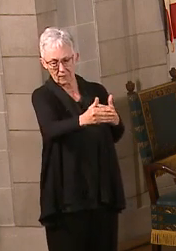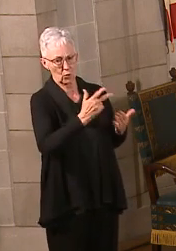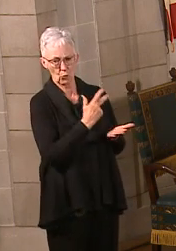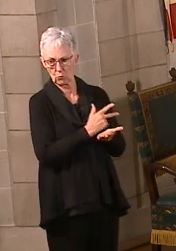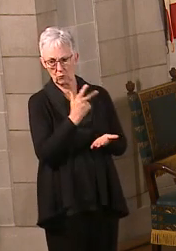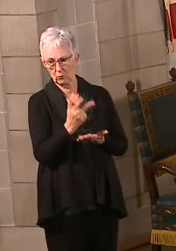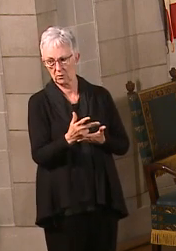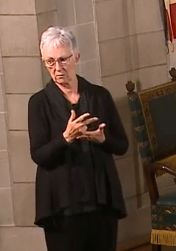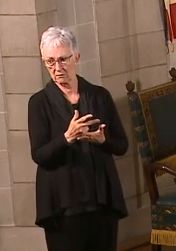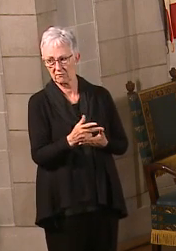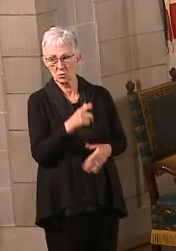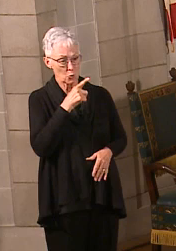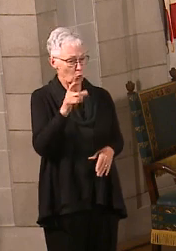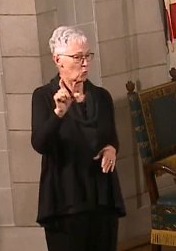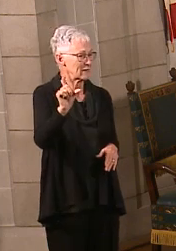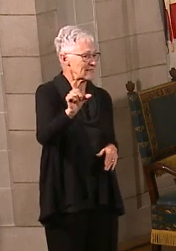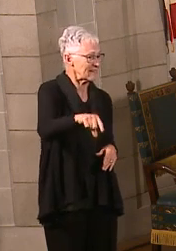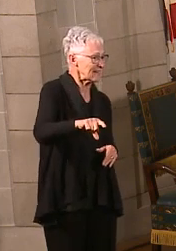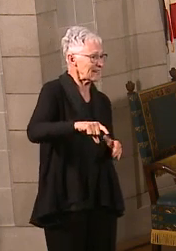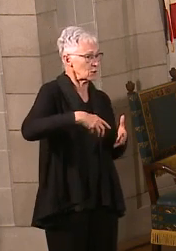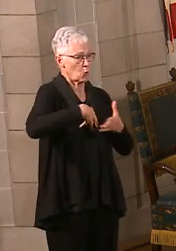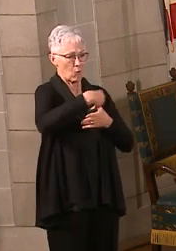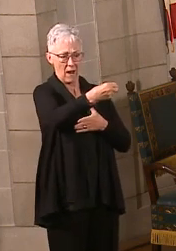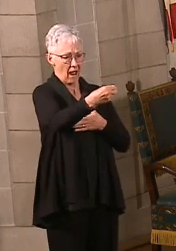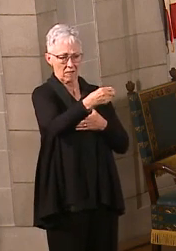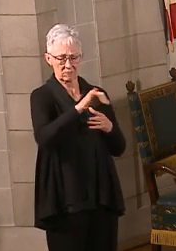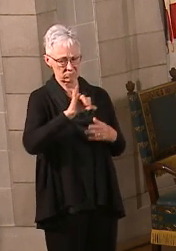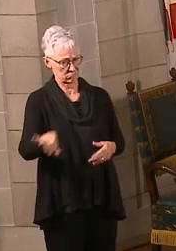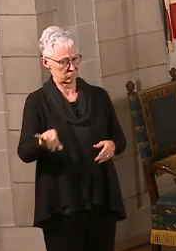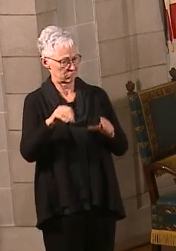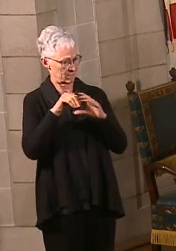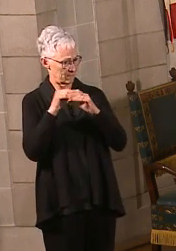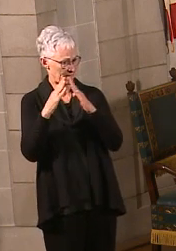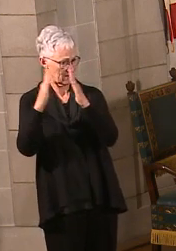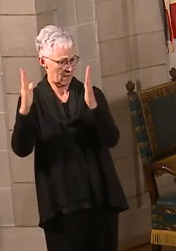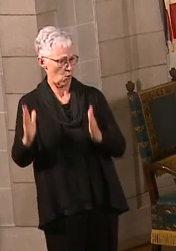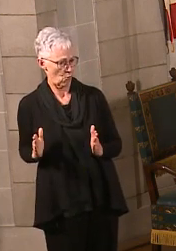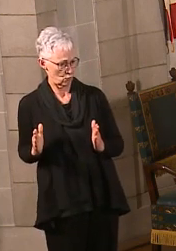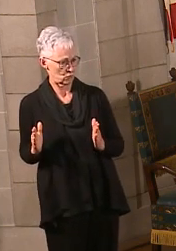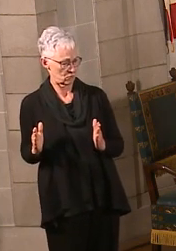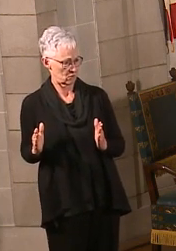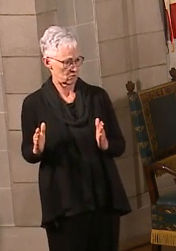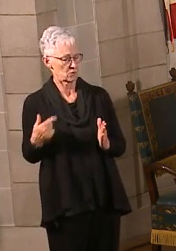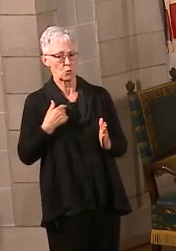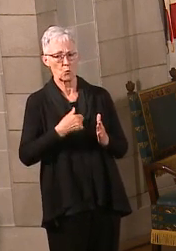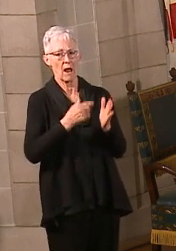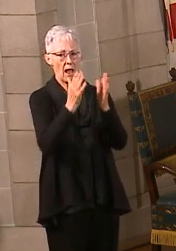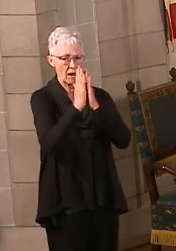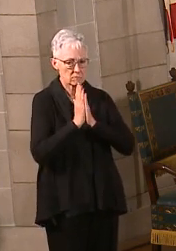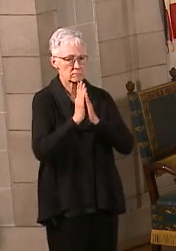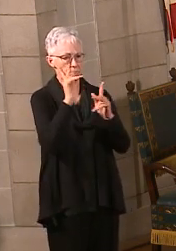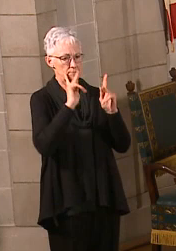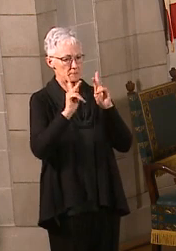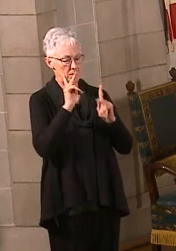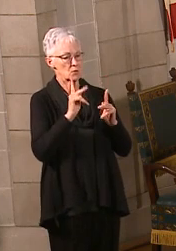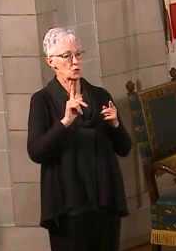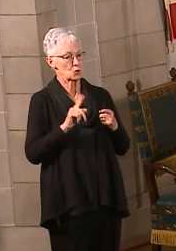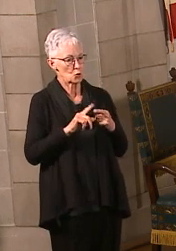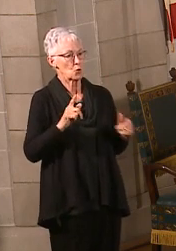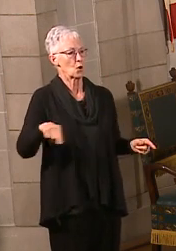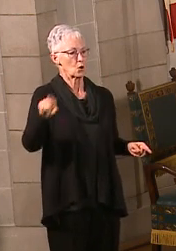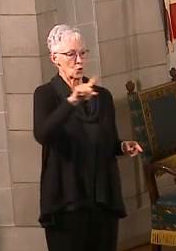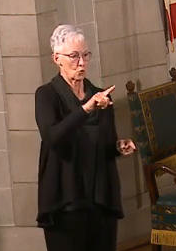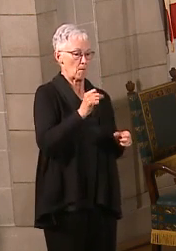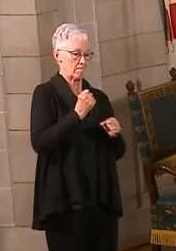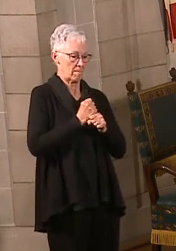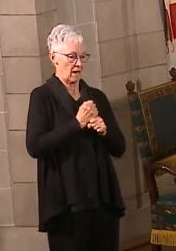not essential when you have to go out, right? Just do the essential things to go out. This is calling on people to exercise their freedom to do the right